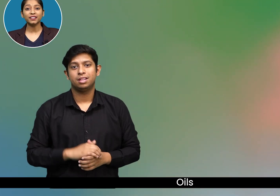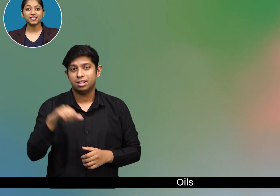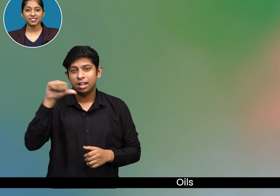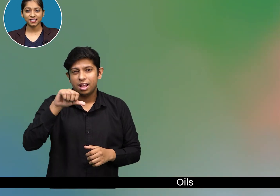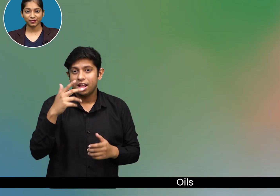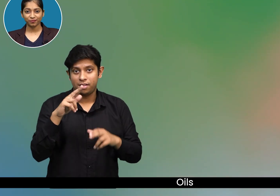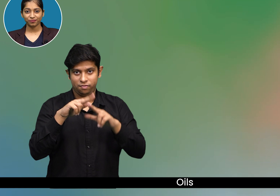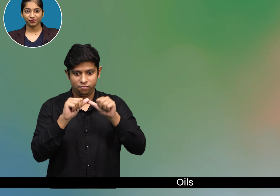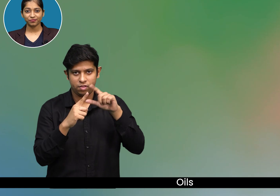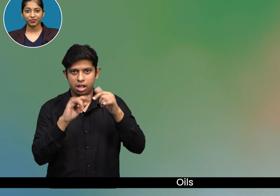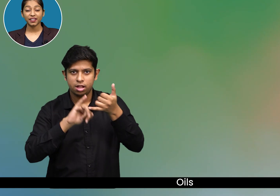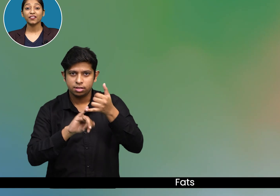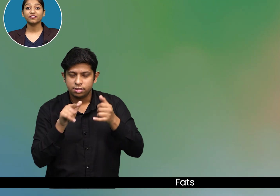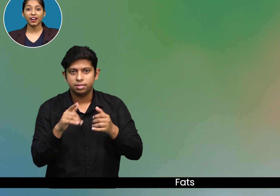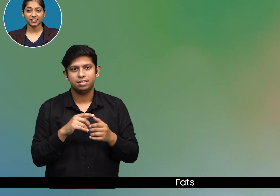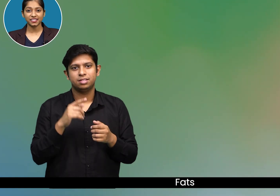oils,